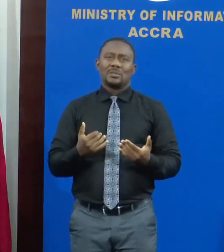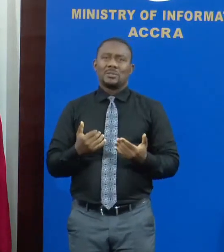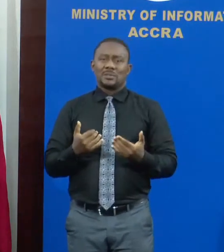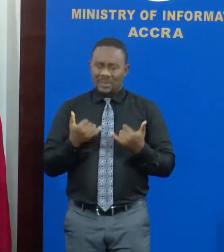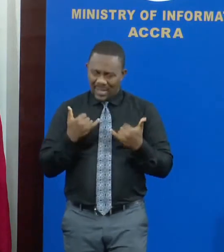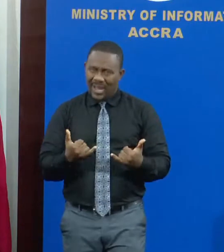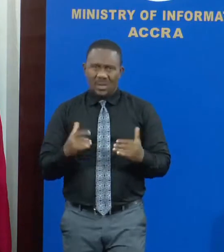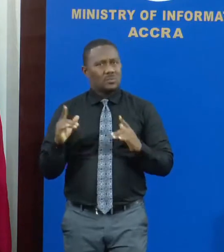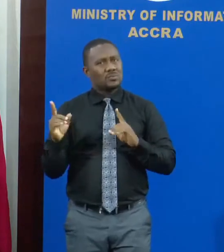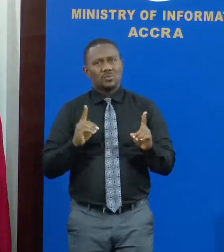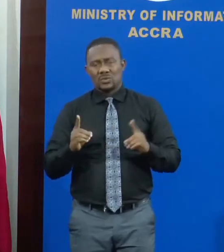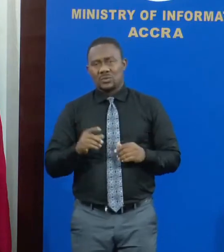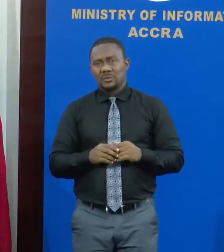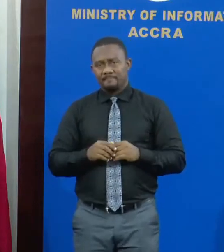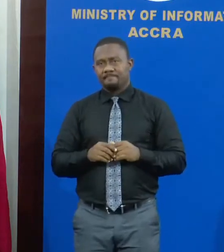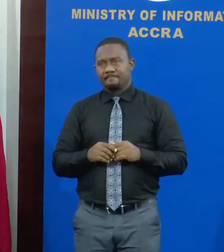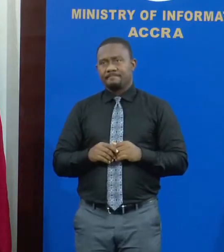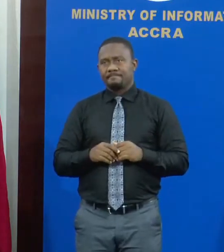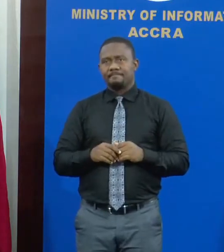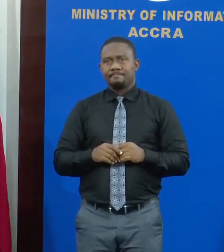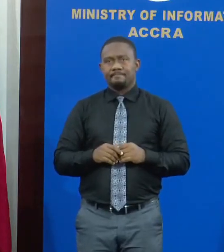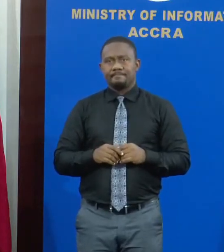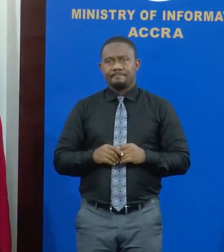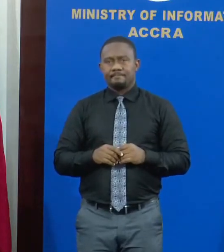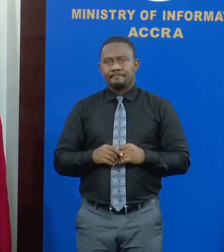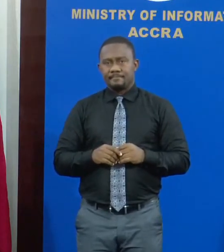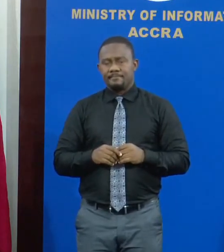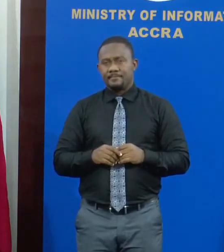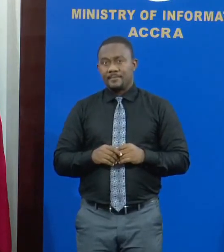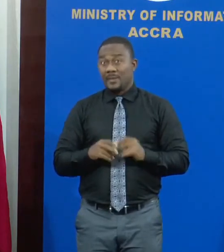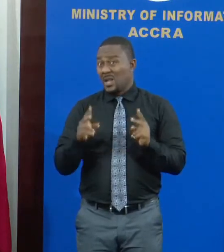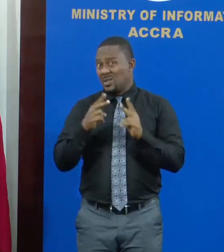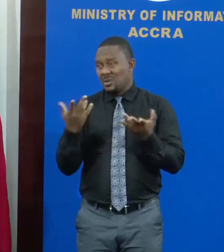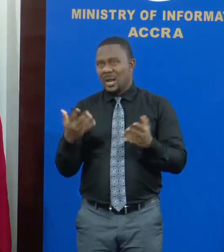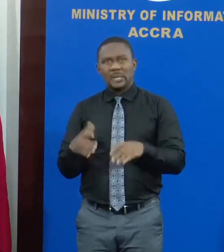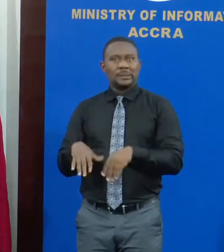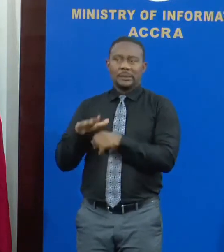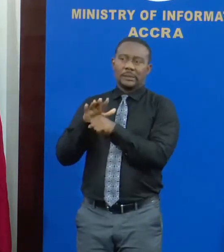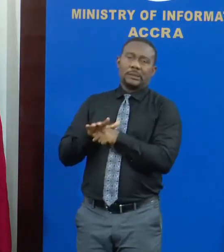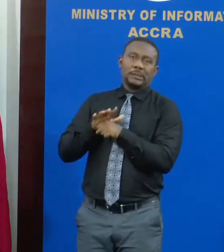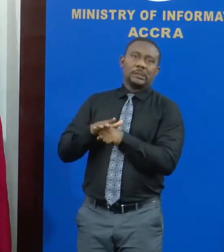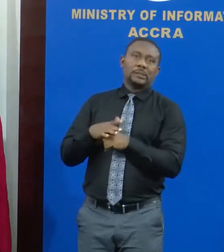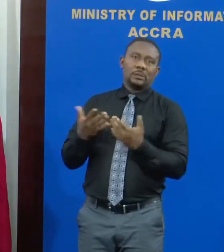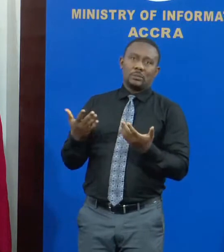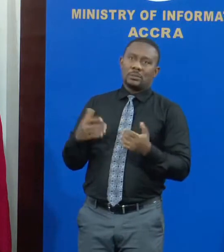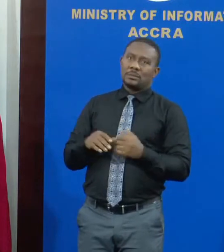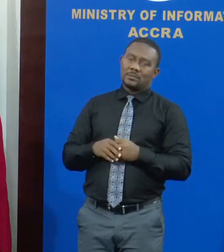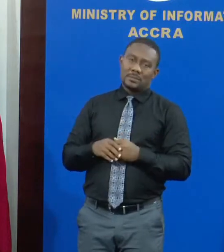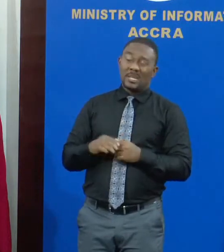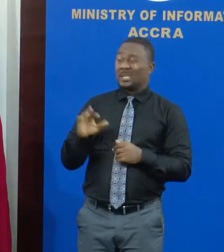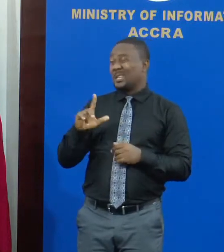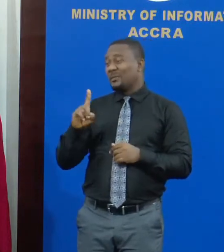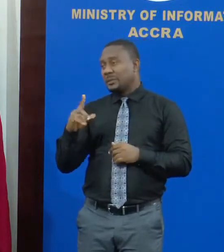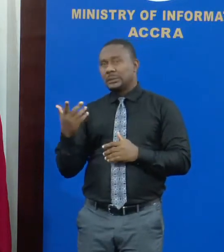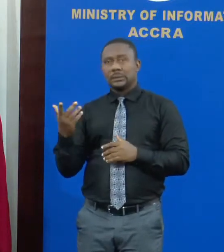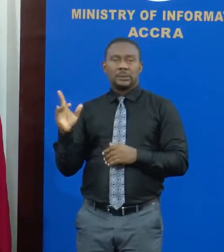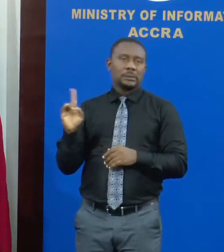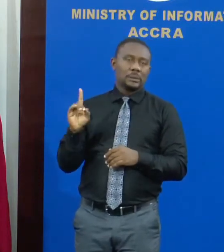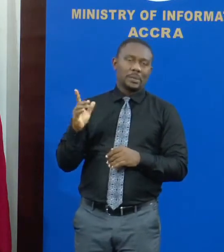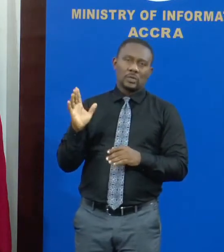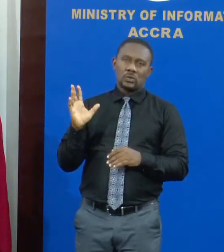that there's not going to be that pressure on you when you're about to enjoy Christmas and in the